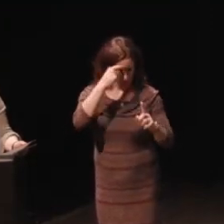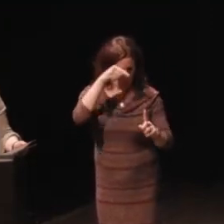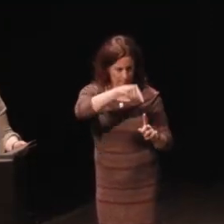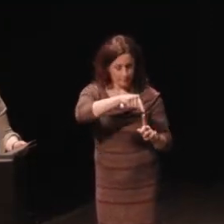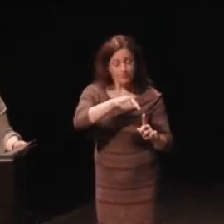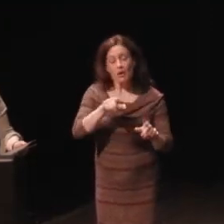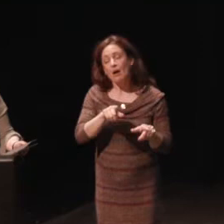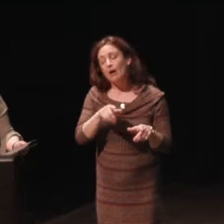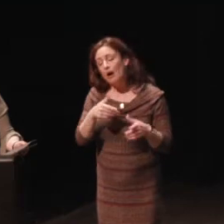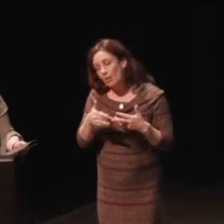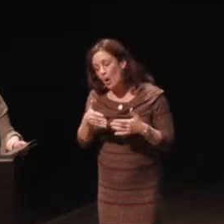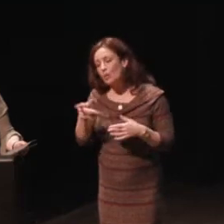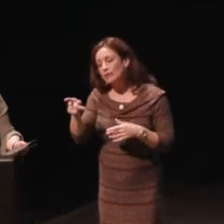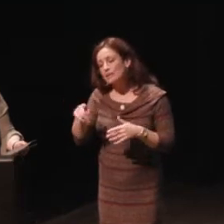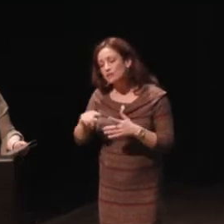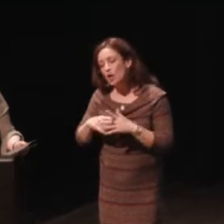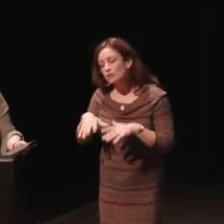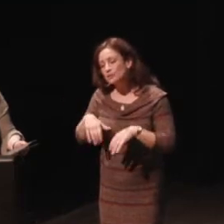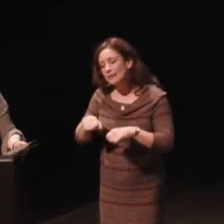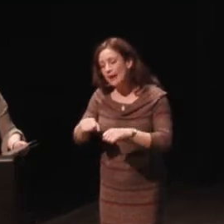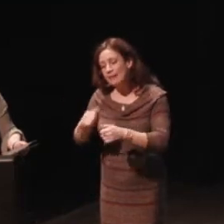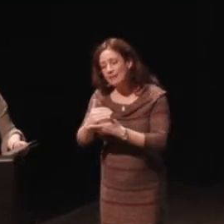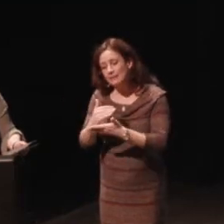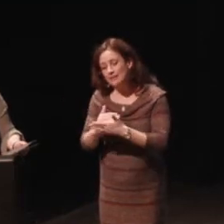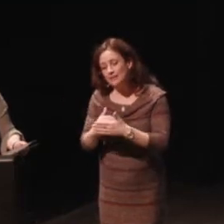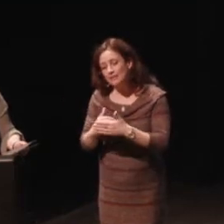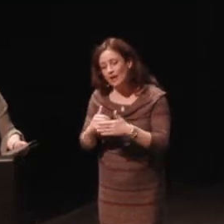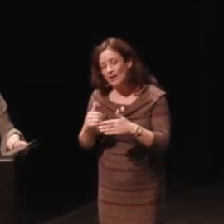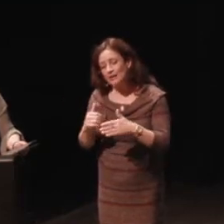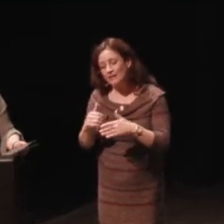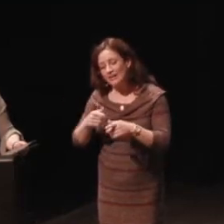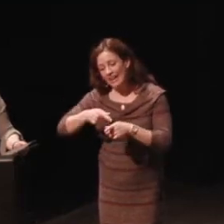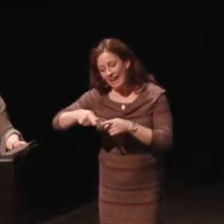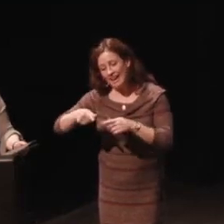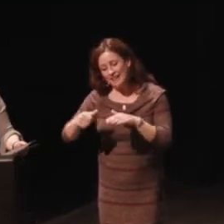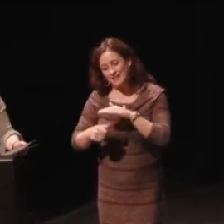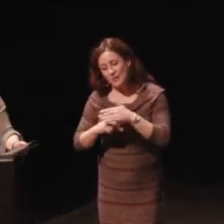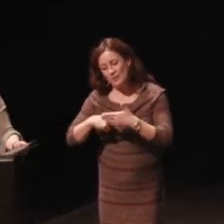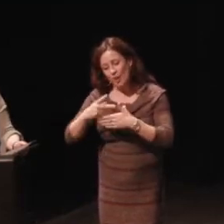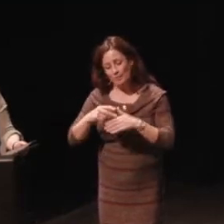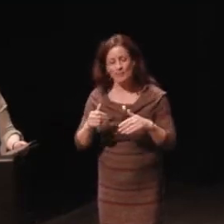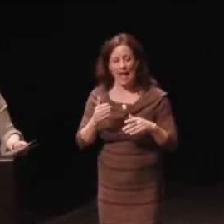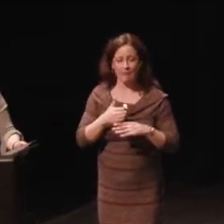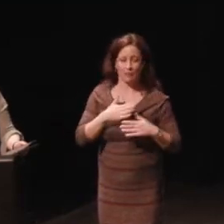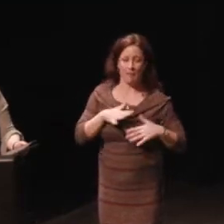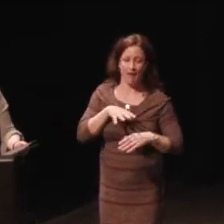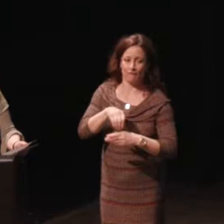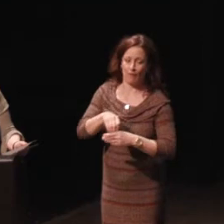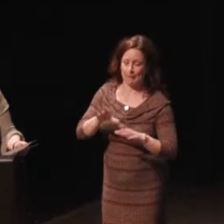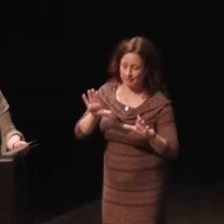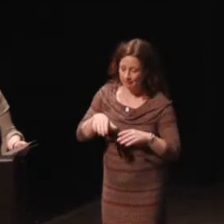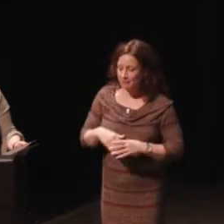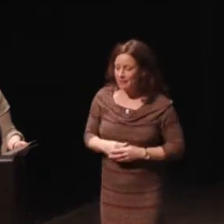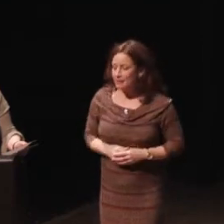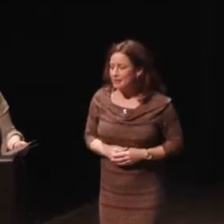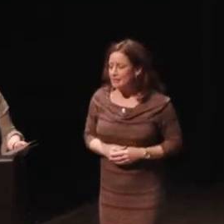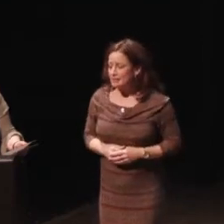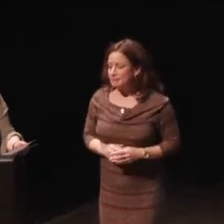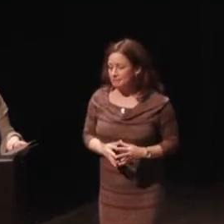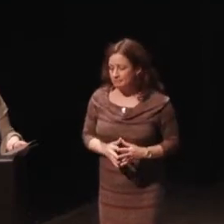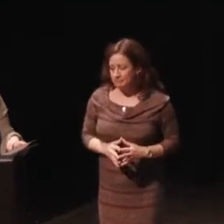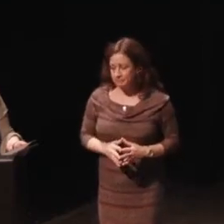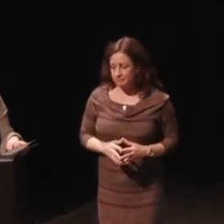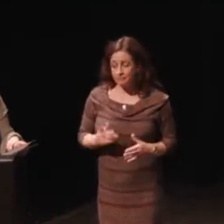although he started taking lessons in the program after I had become involved in this project. So the program is